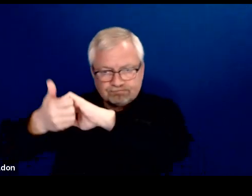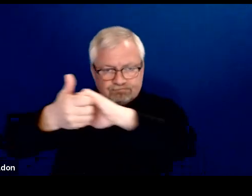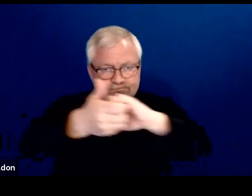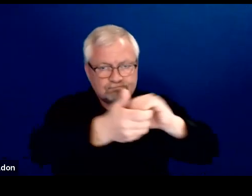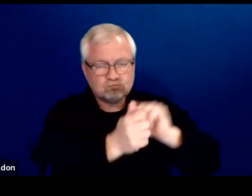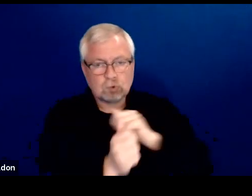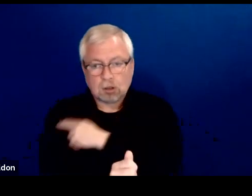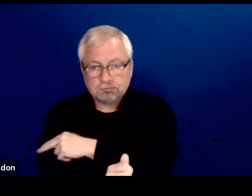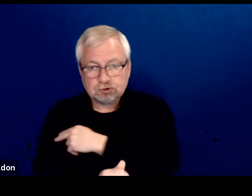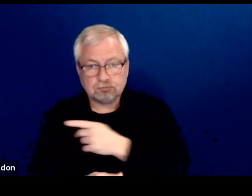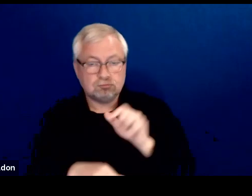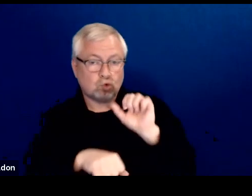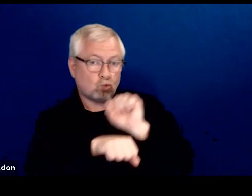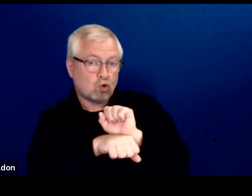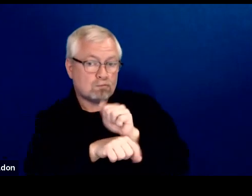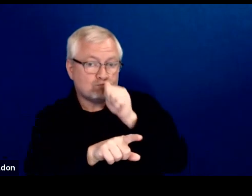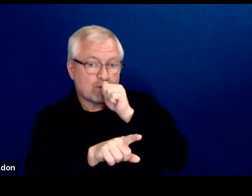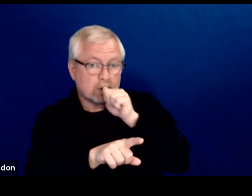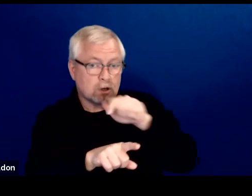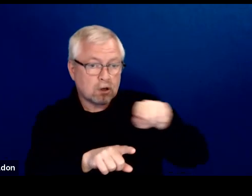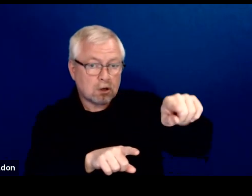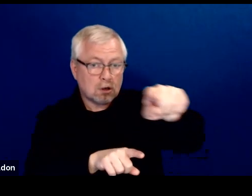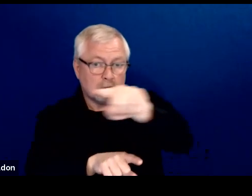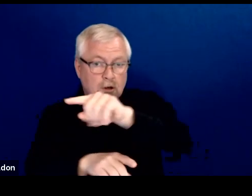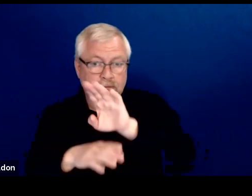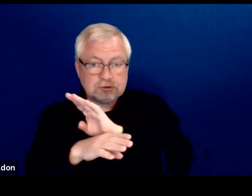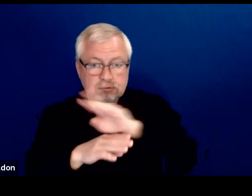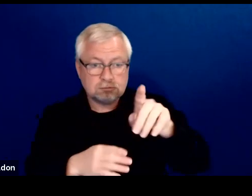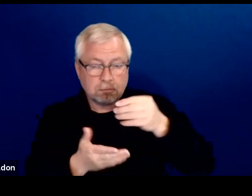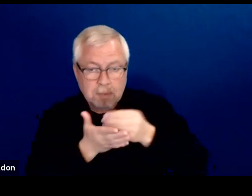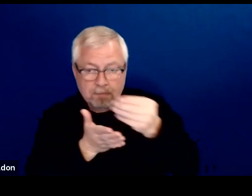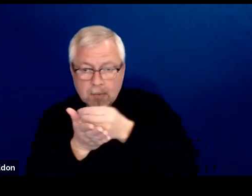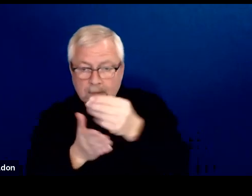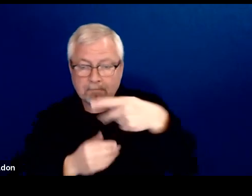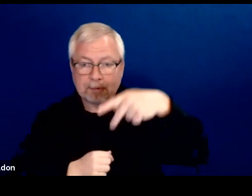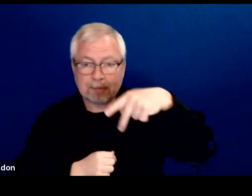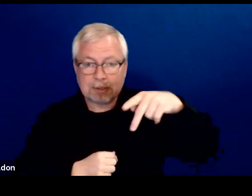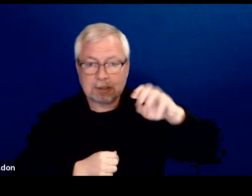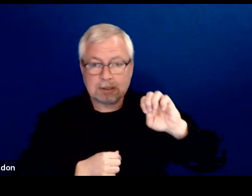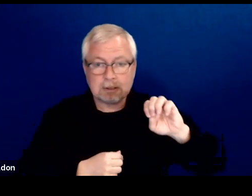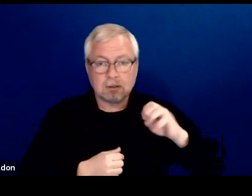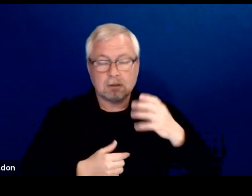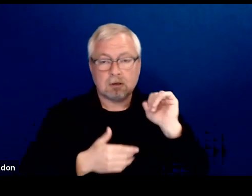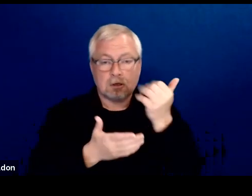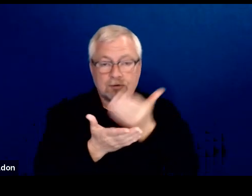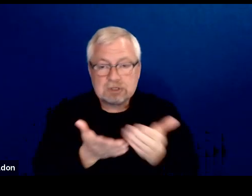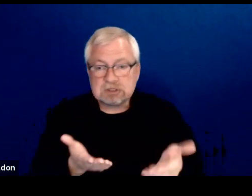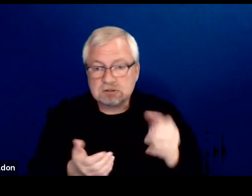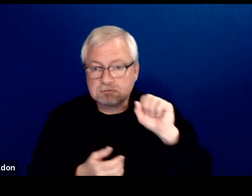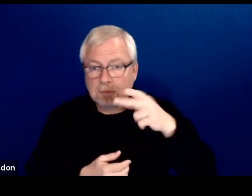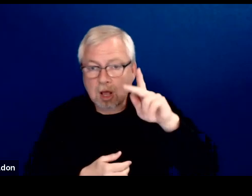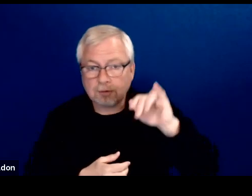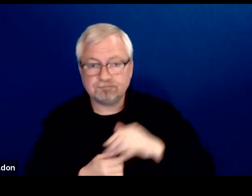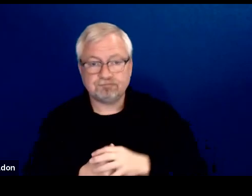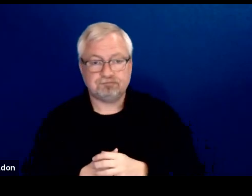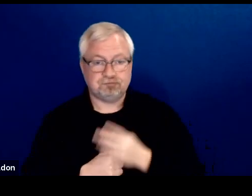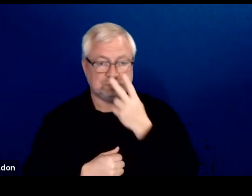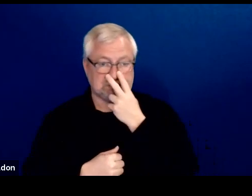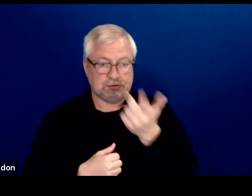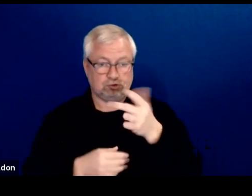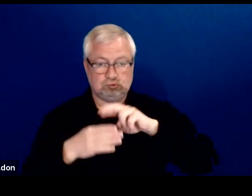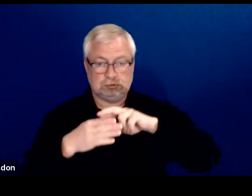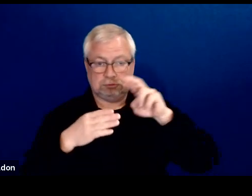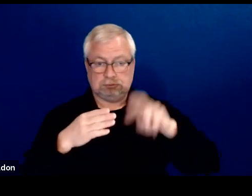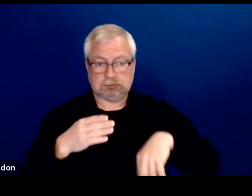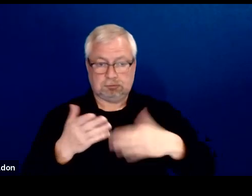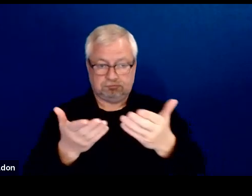and supplies. Commissioner Roberts Davis is here, is leading up a team that's making that happen. You'll get to see the results of that. Also, I hope you're seeing